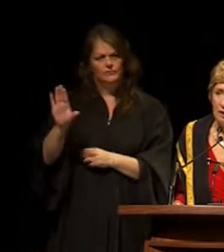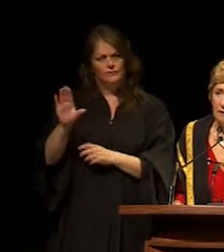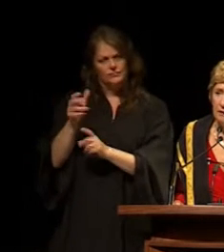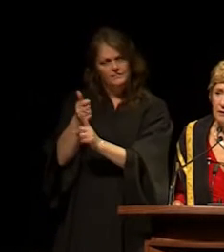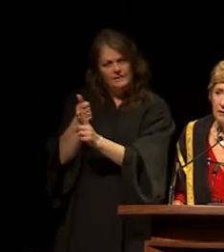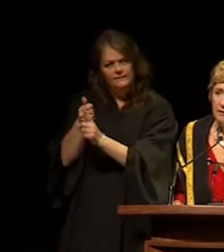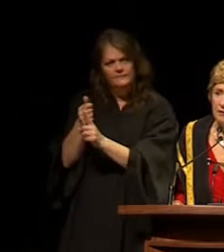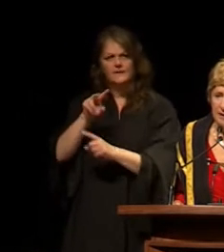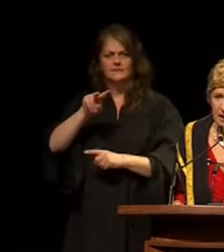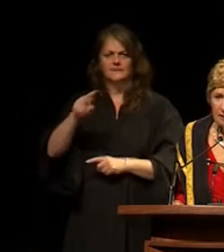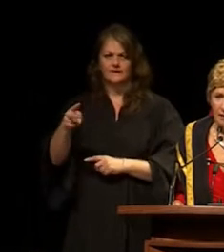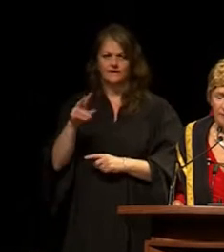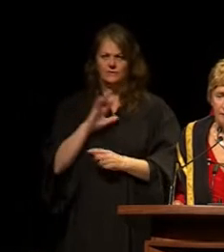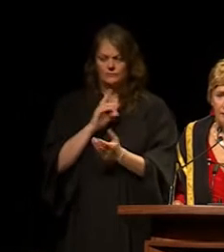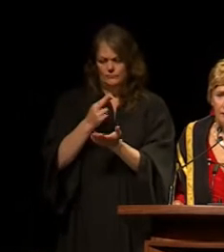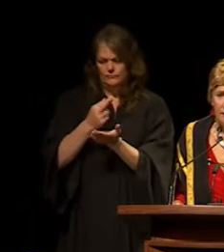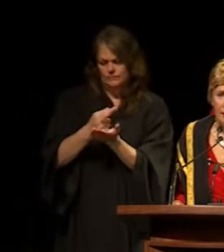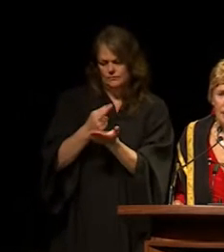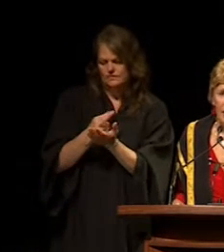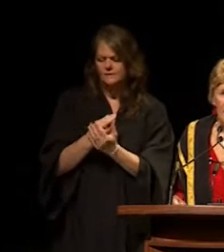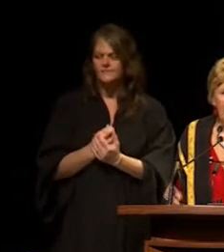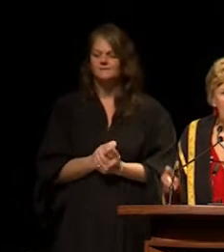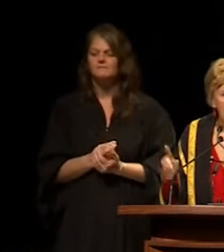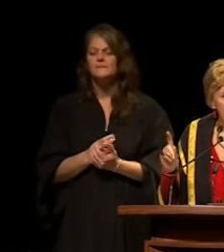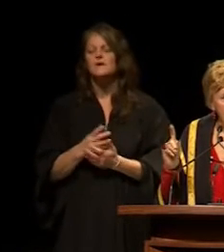good luck, Sally.